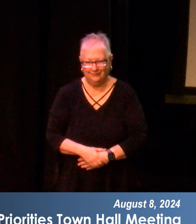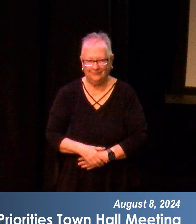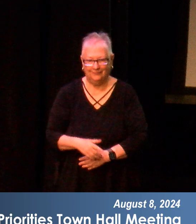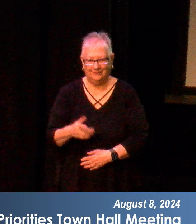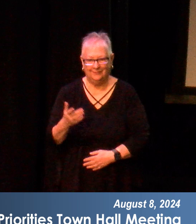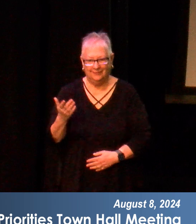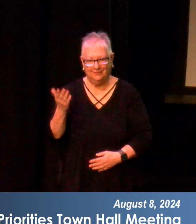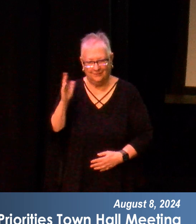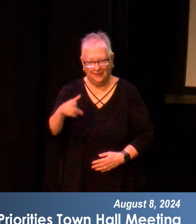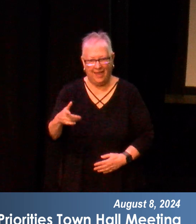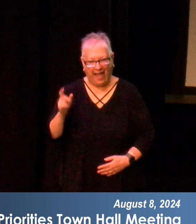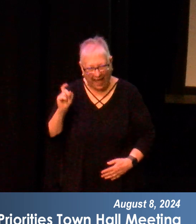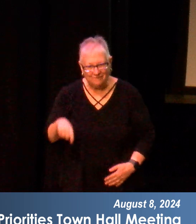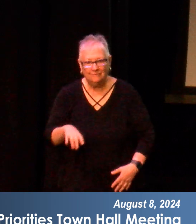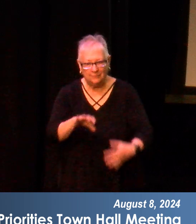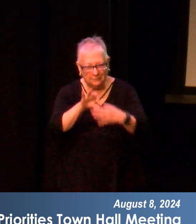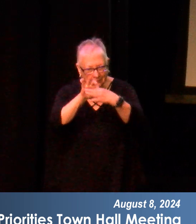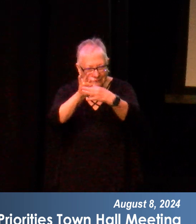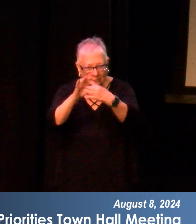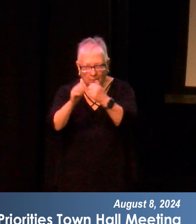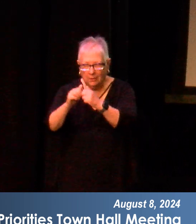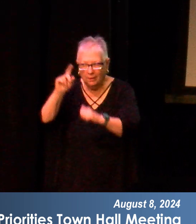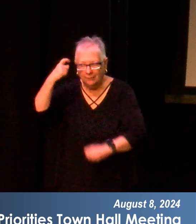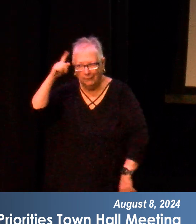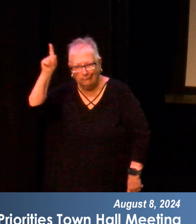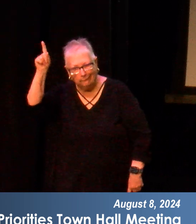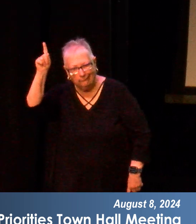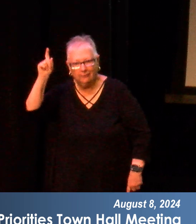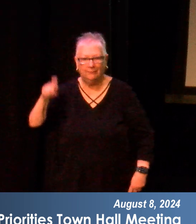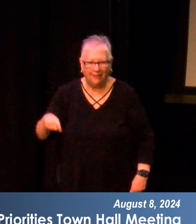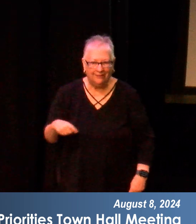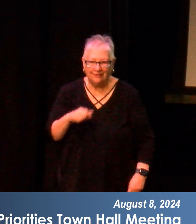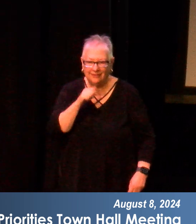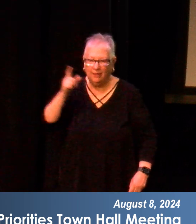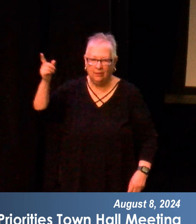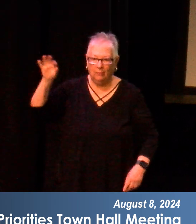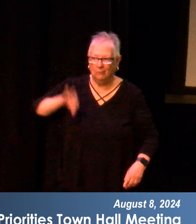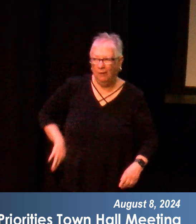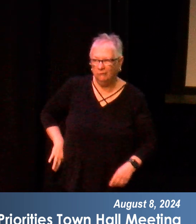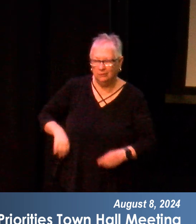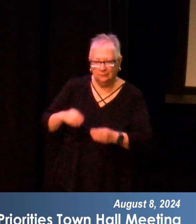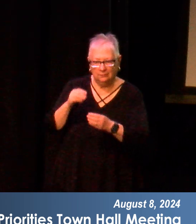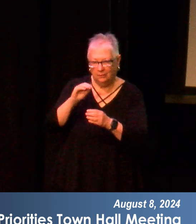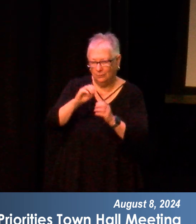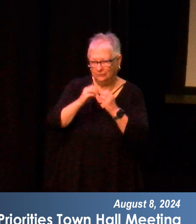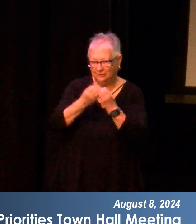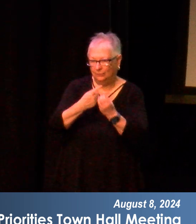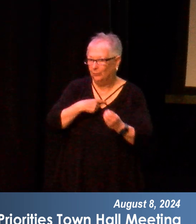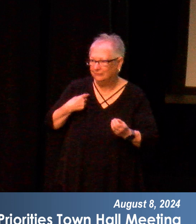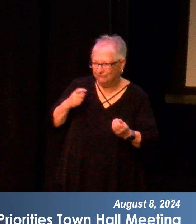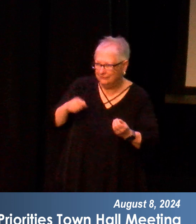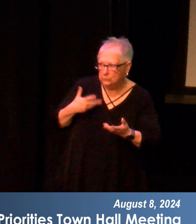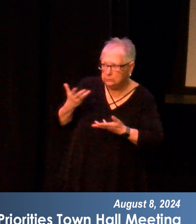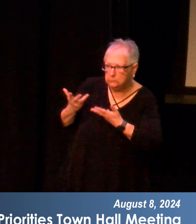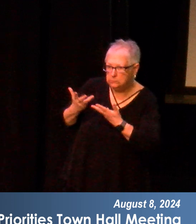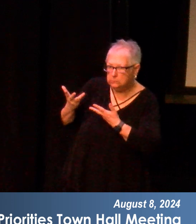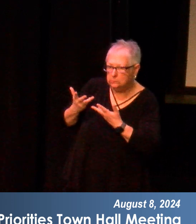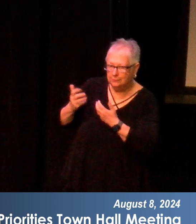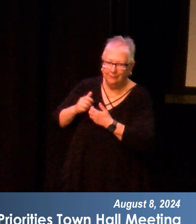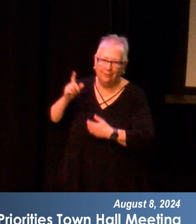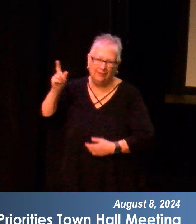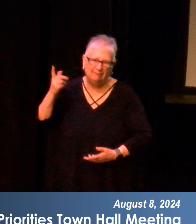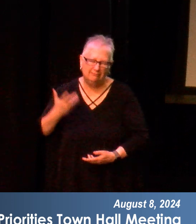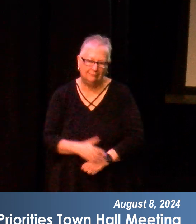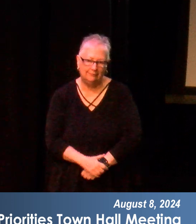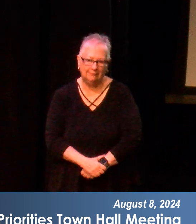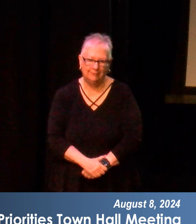the work that you do. We wish the processes that we had were a little bit more straightforward, a little more intuitive, but it's often